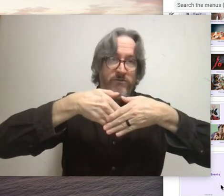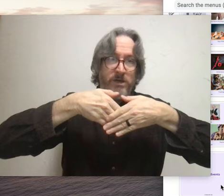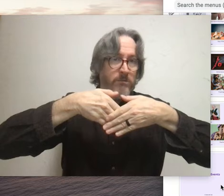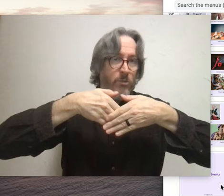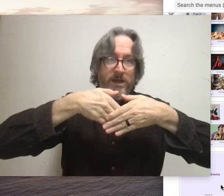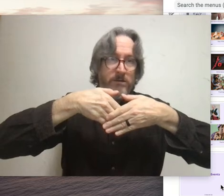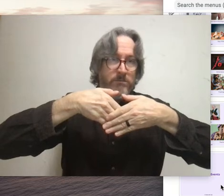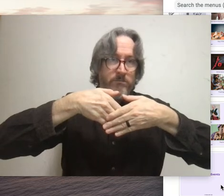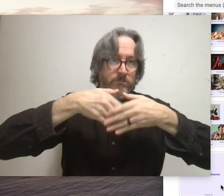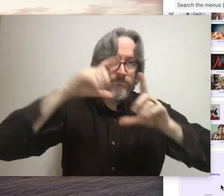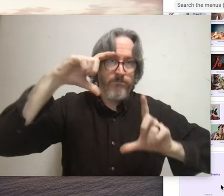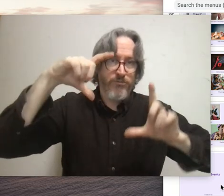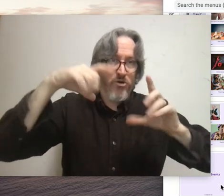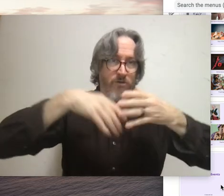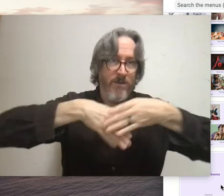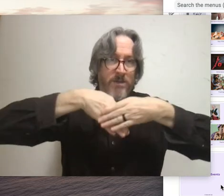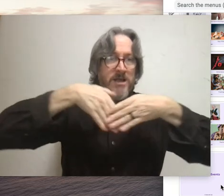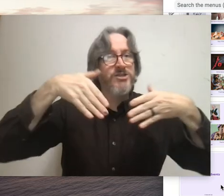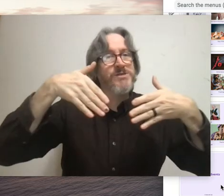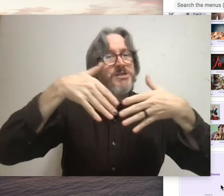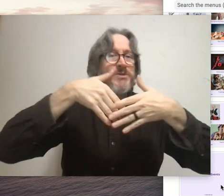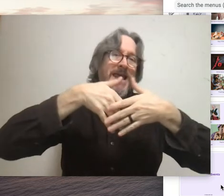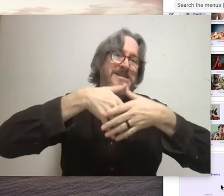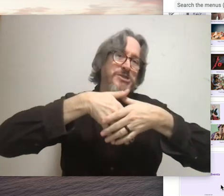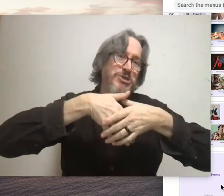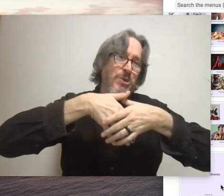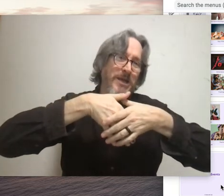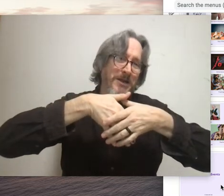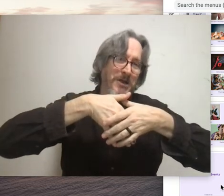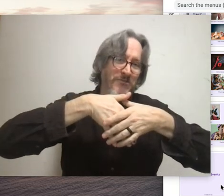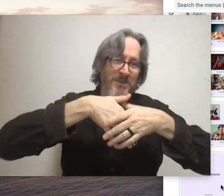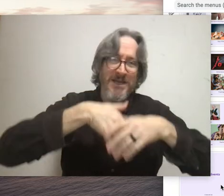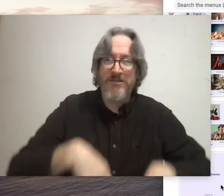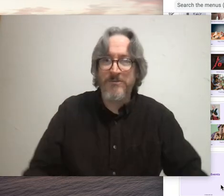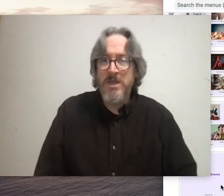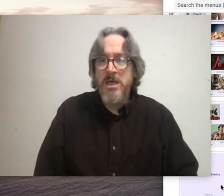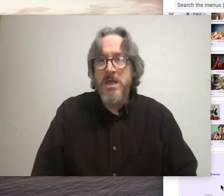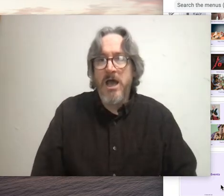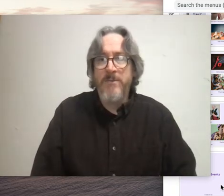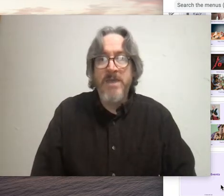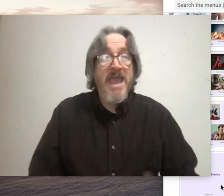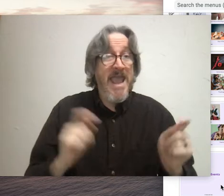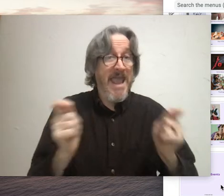almost every wedding program. Shows the two hands joined uncomfortably together.